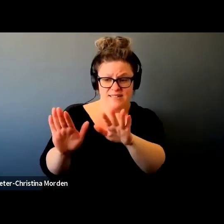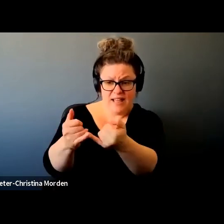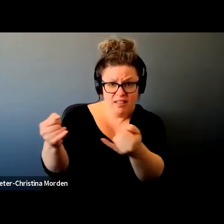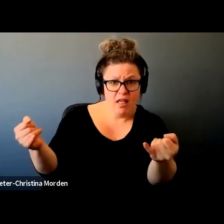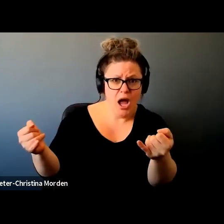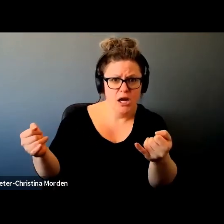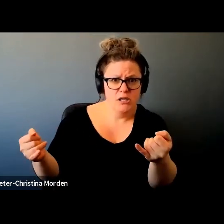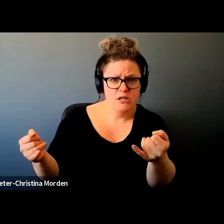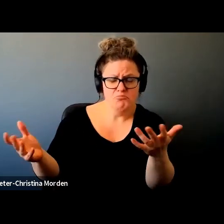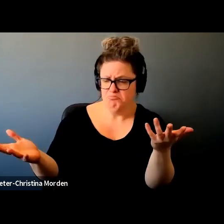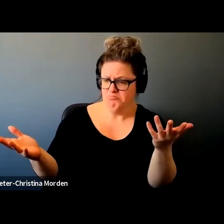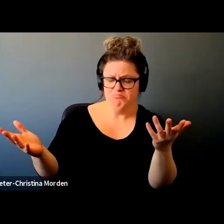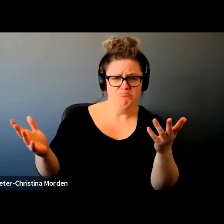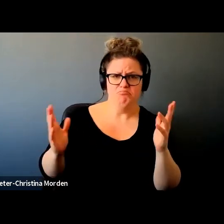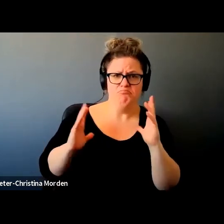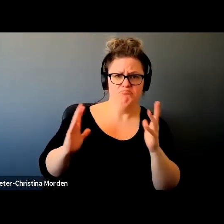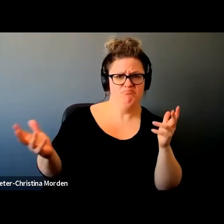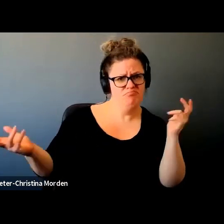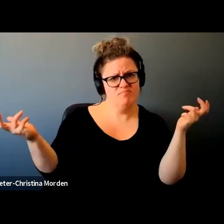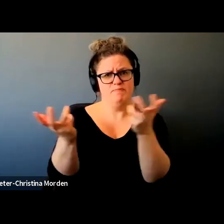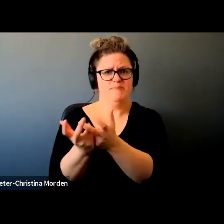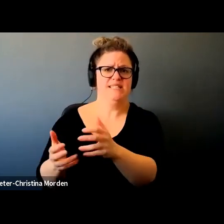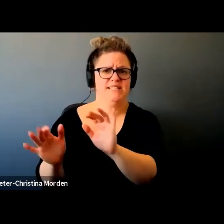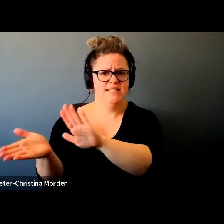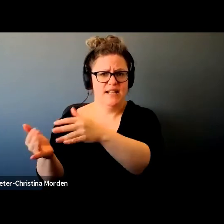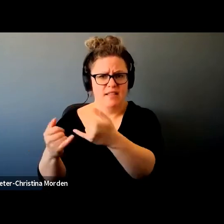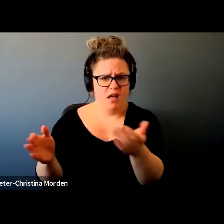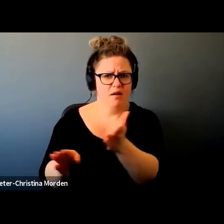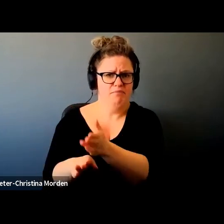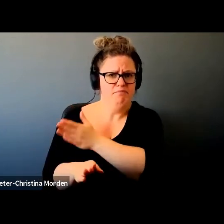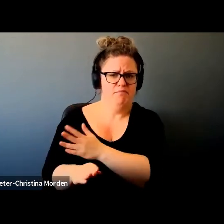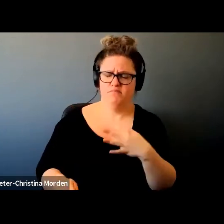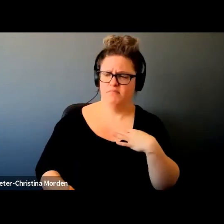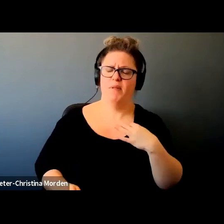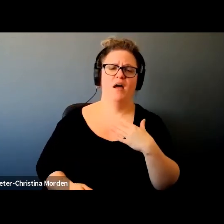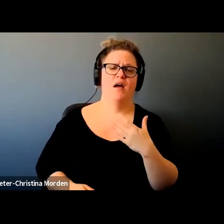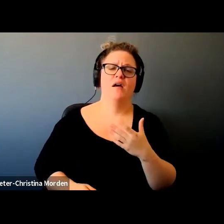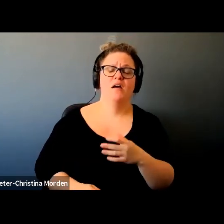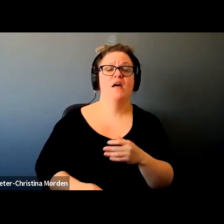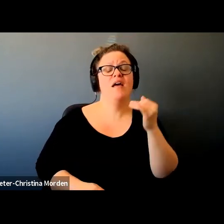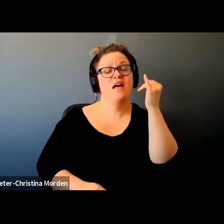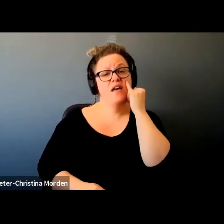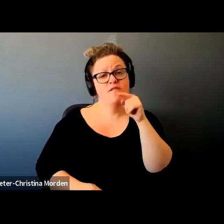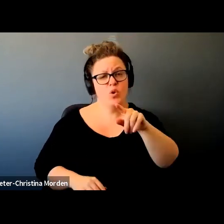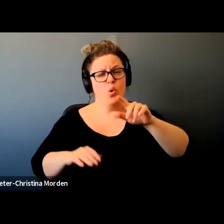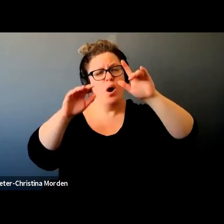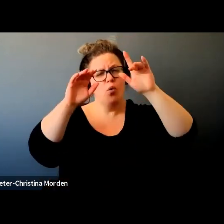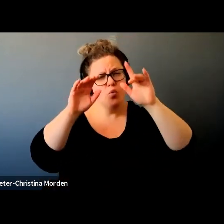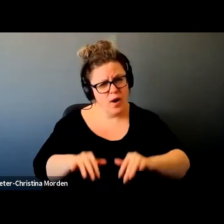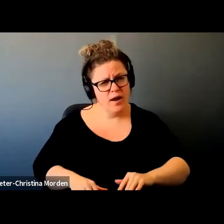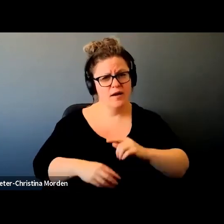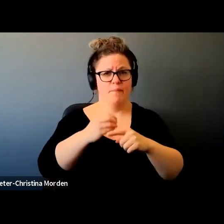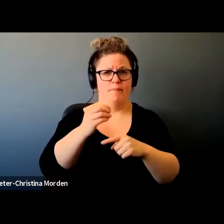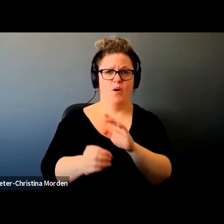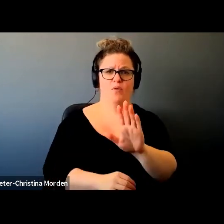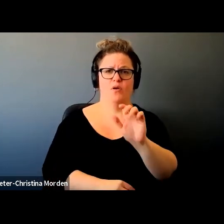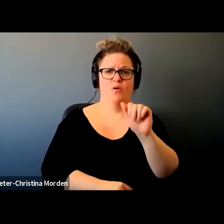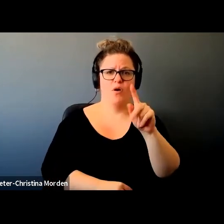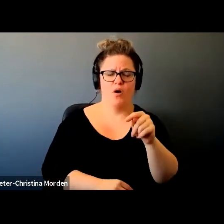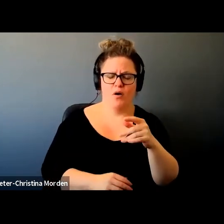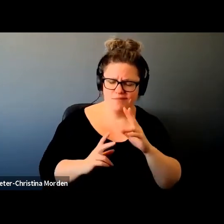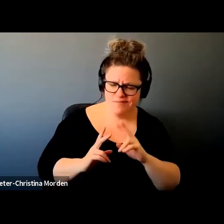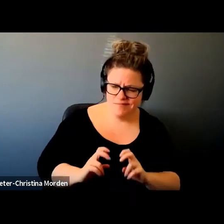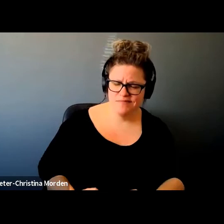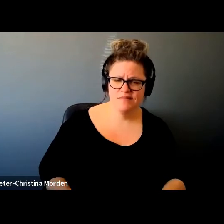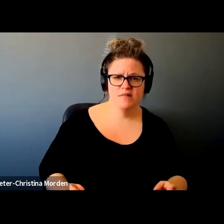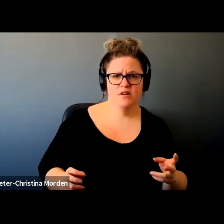The more that you apply for things, the more that you're forced to write about your art, the more that you're forced to